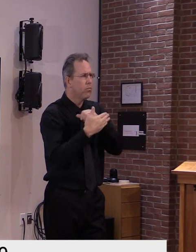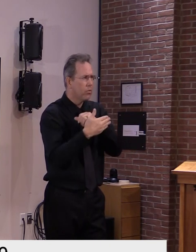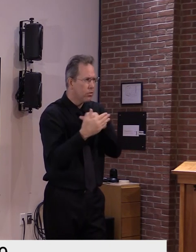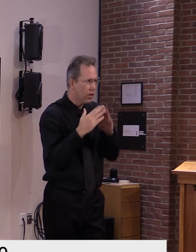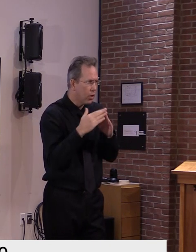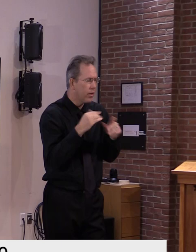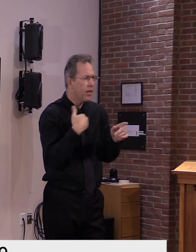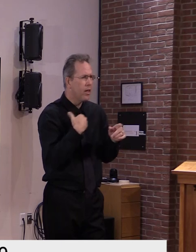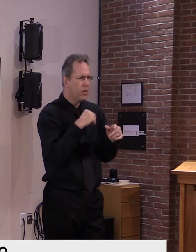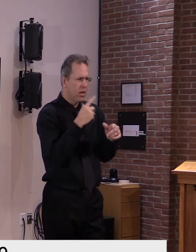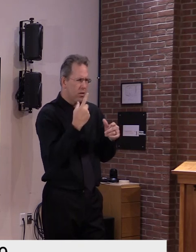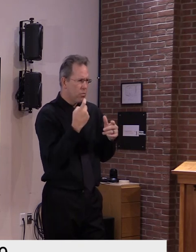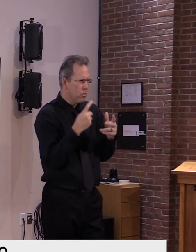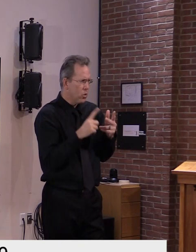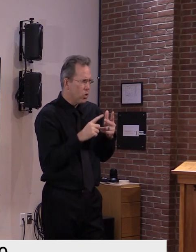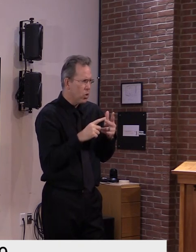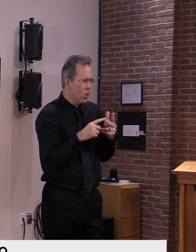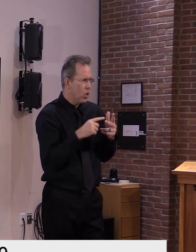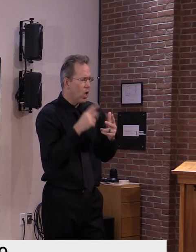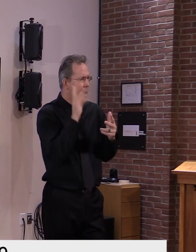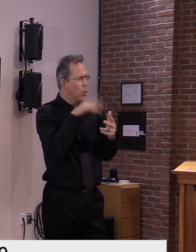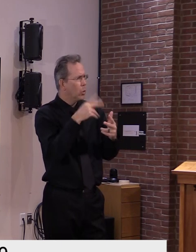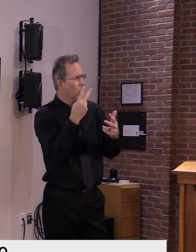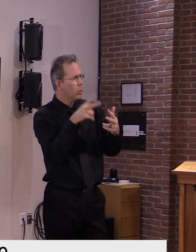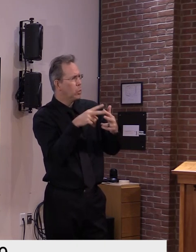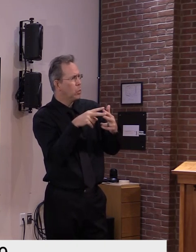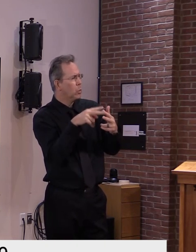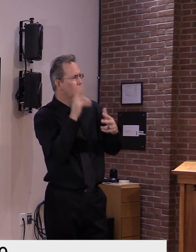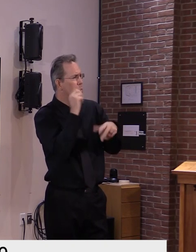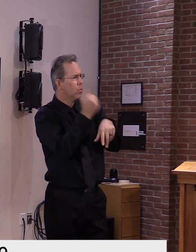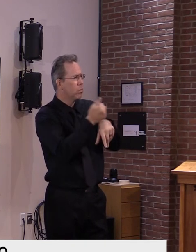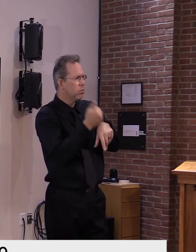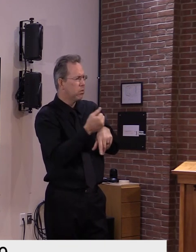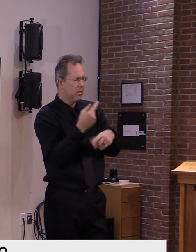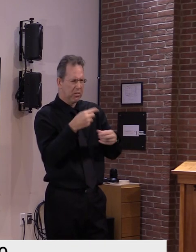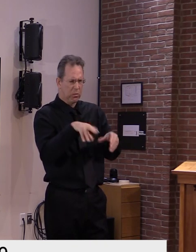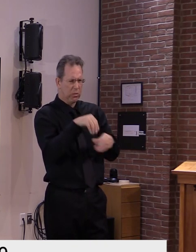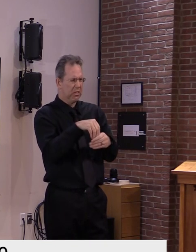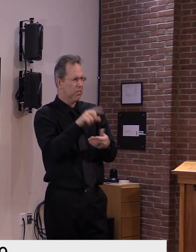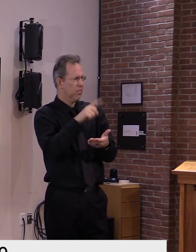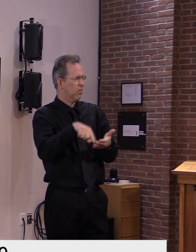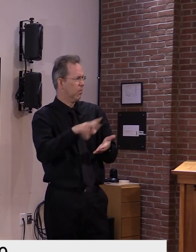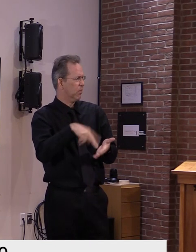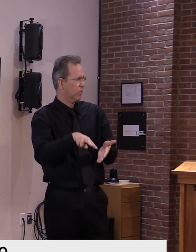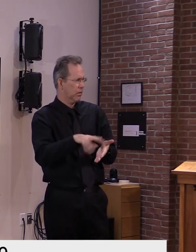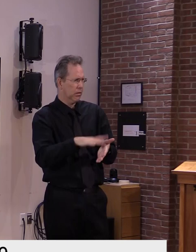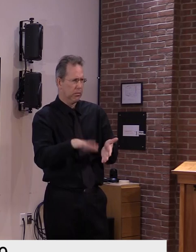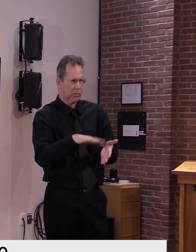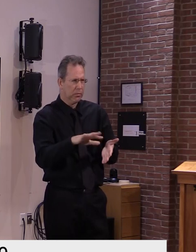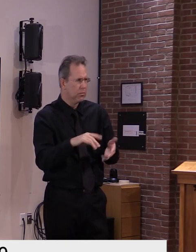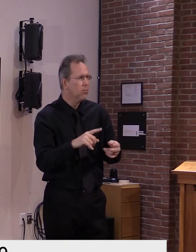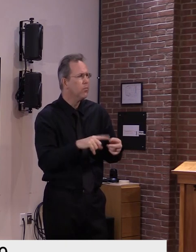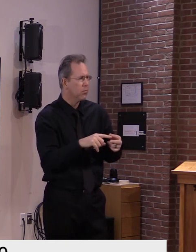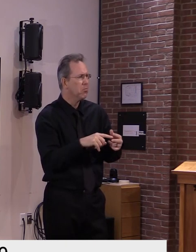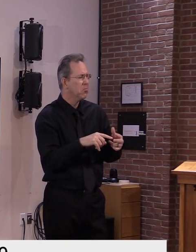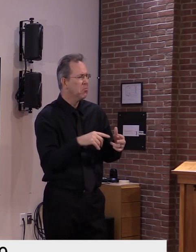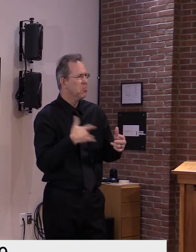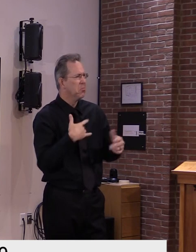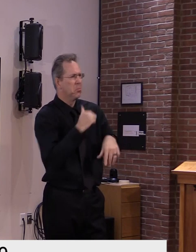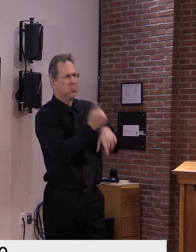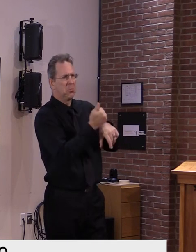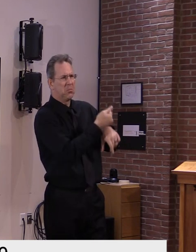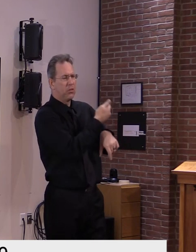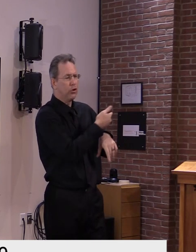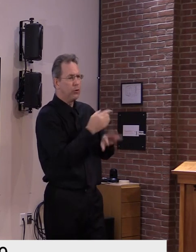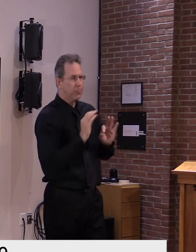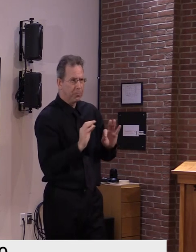you, Greg, and those will be coming up either next week or I think it's next week, Greg. I